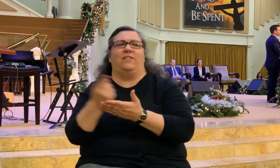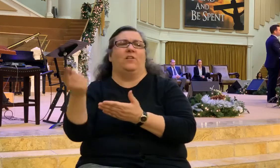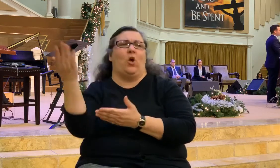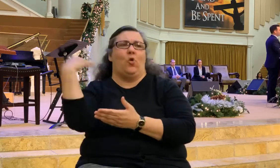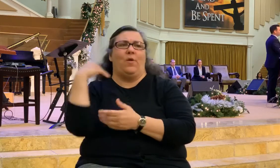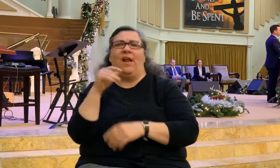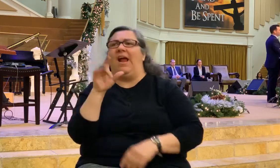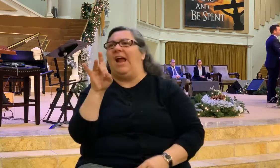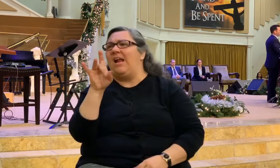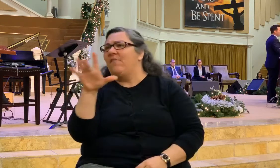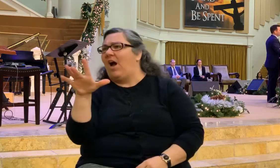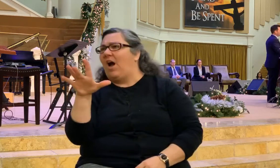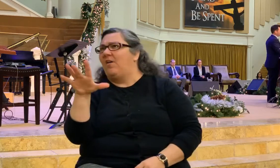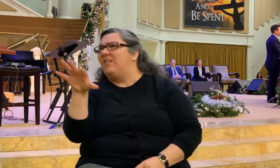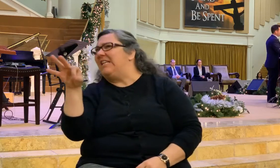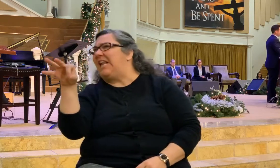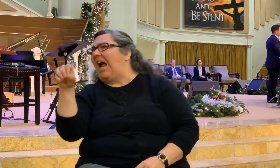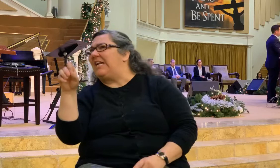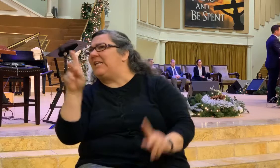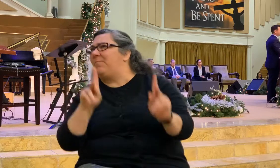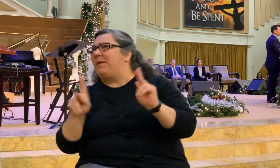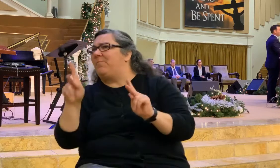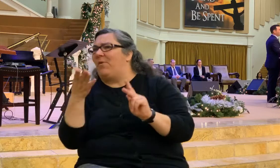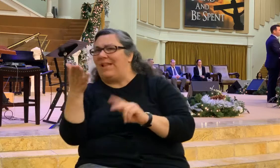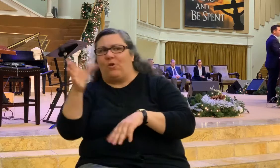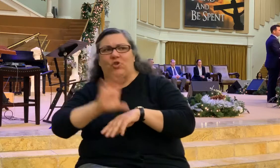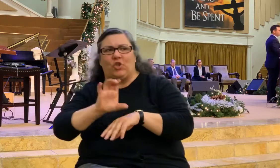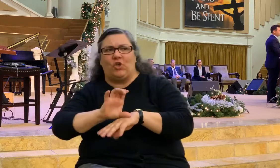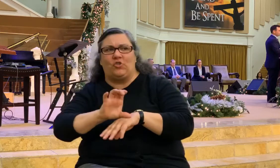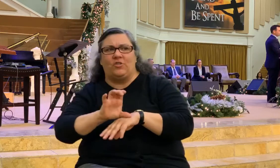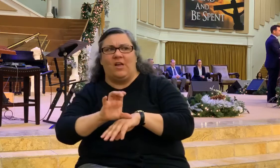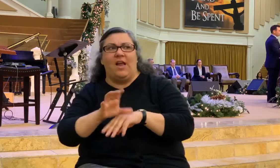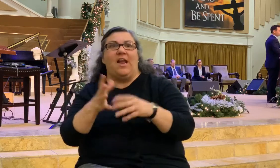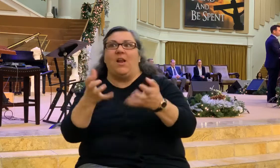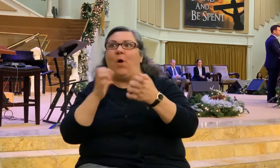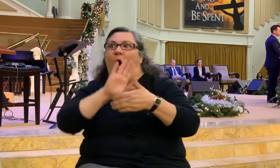or 90 people will demand your attention all week